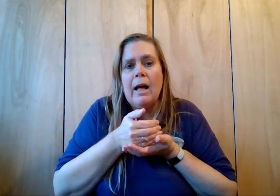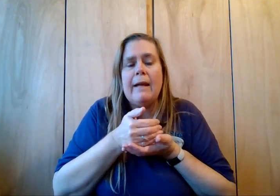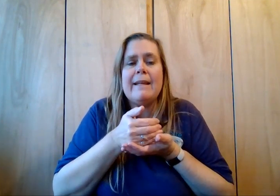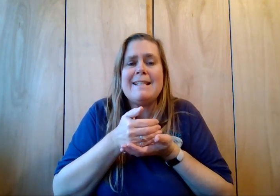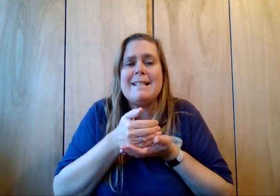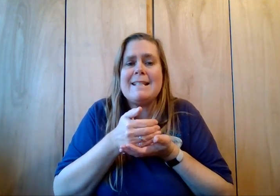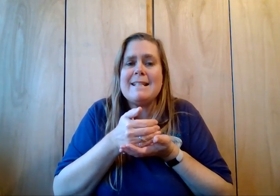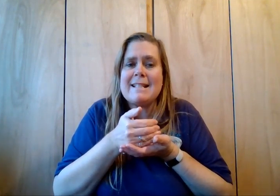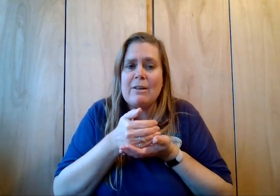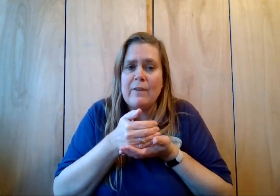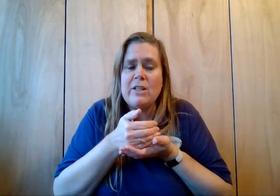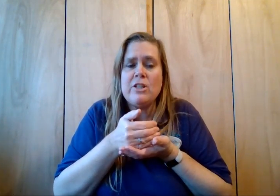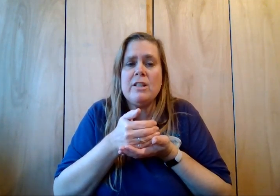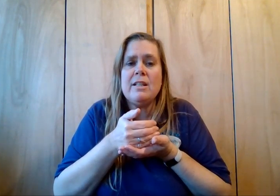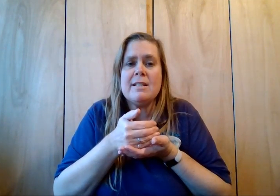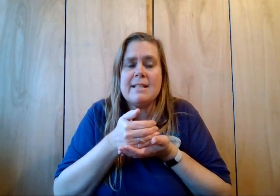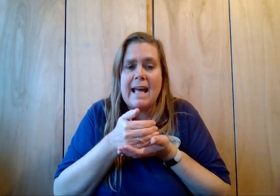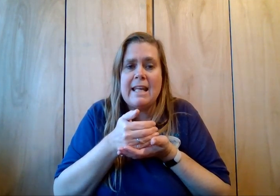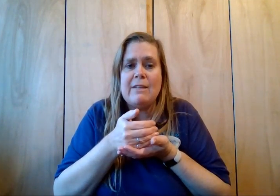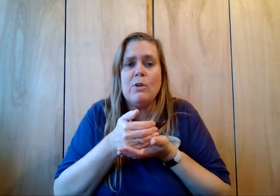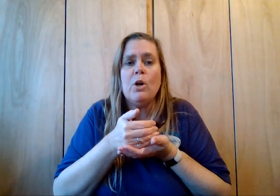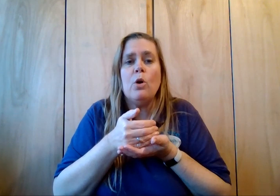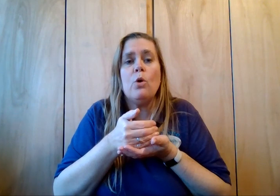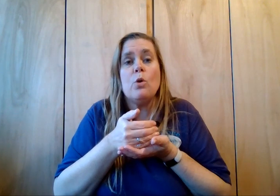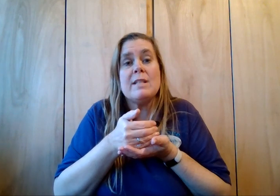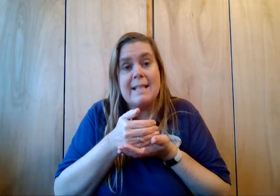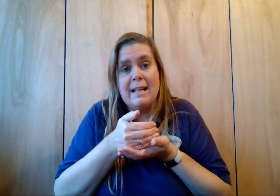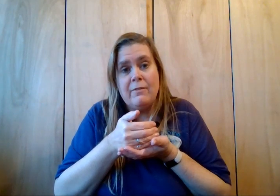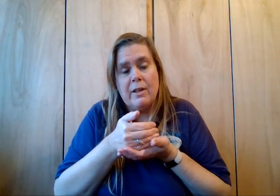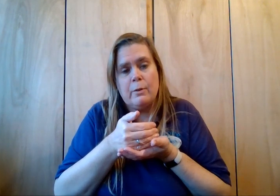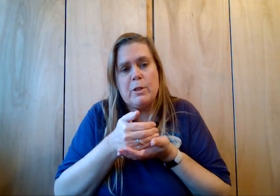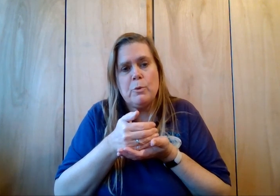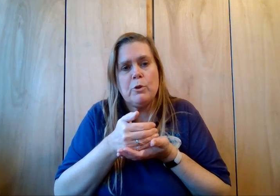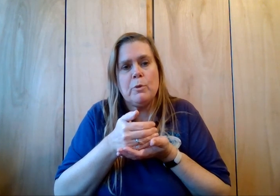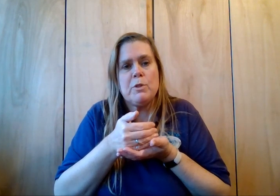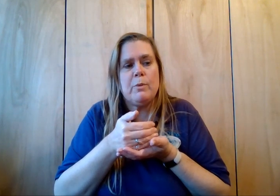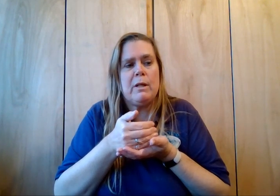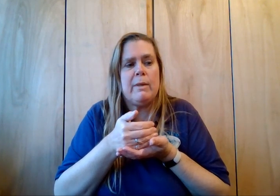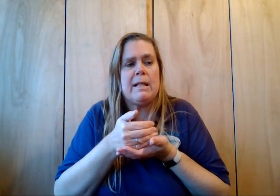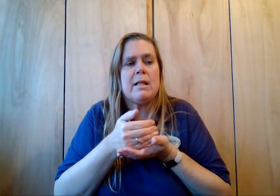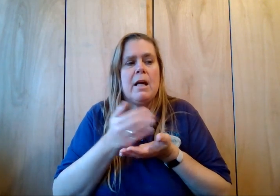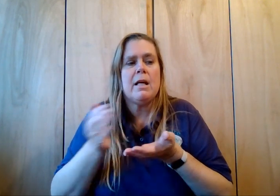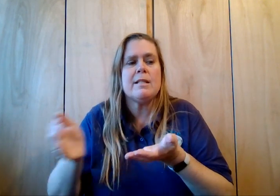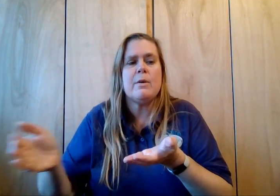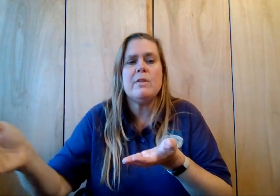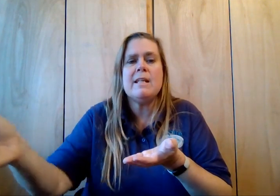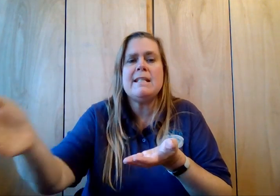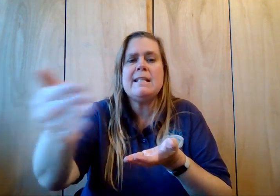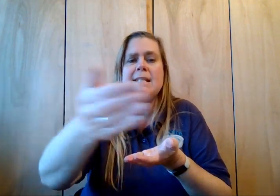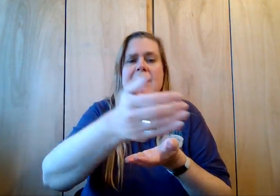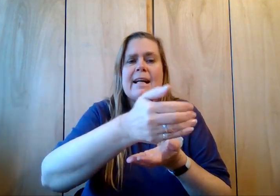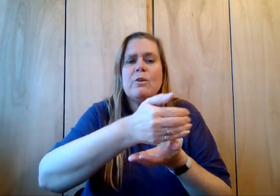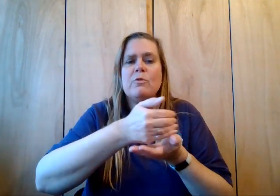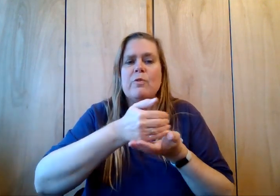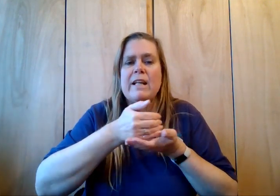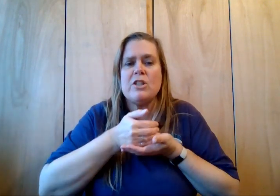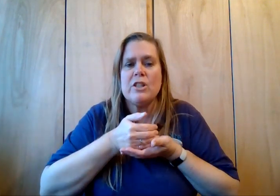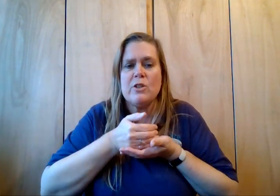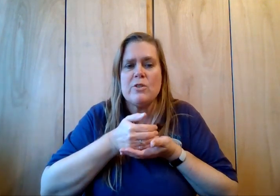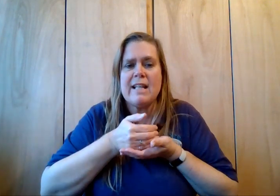is salvation, save, or saviour, which we'll come to in a minute. So this is salvation. You're saving